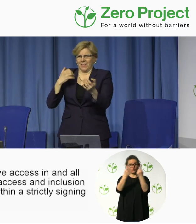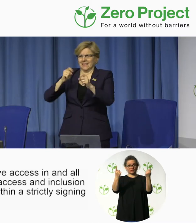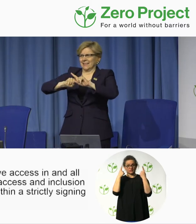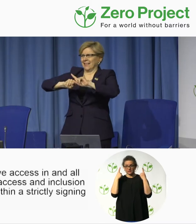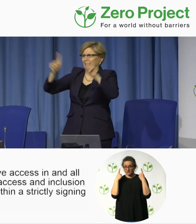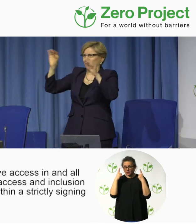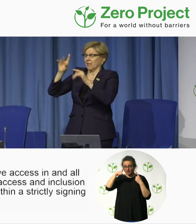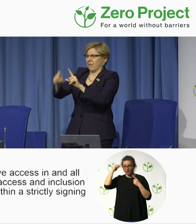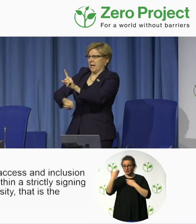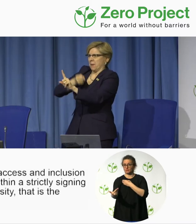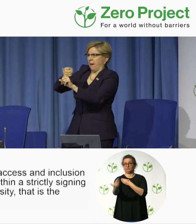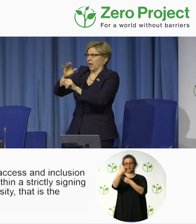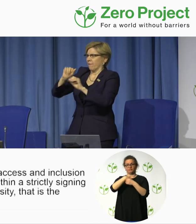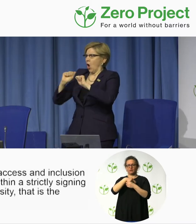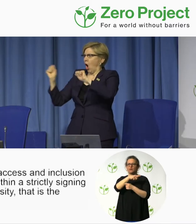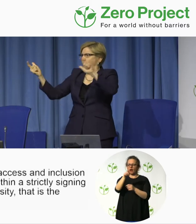the experience that you have.